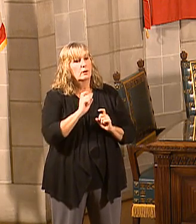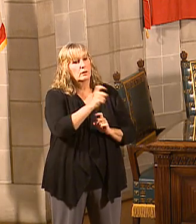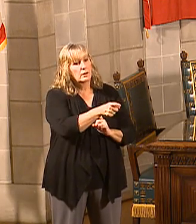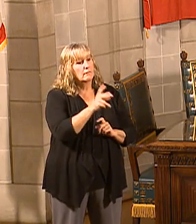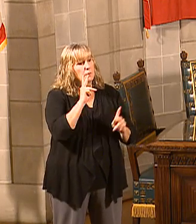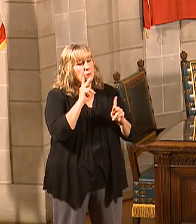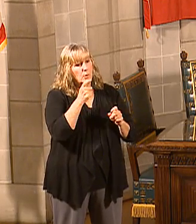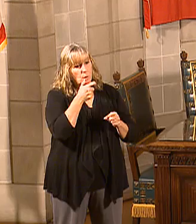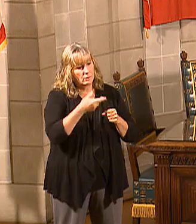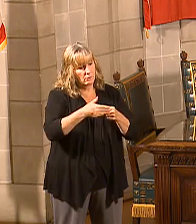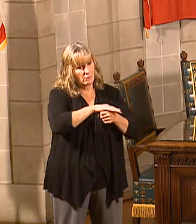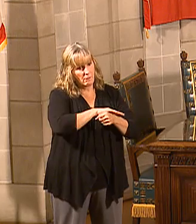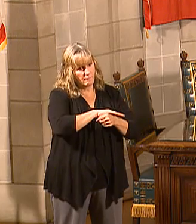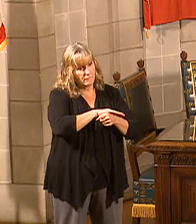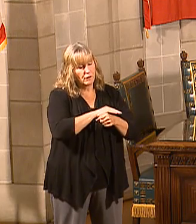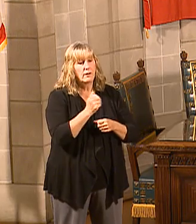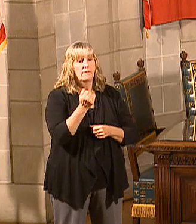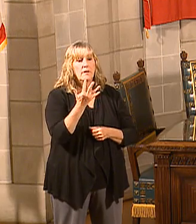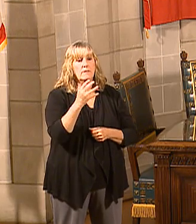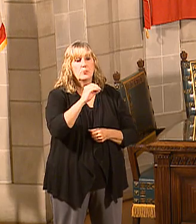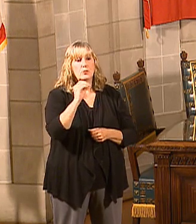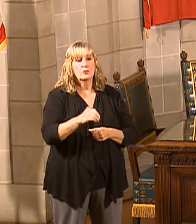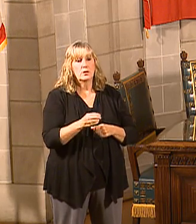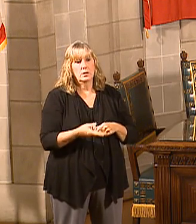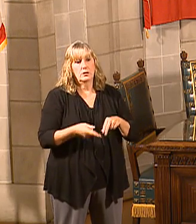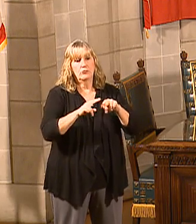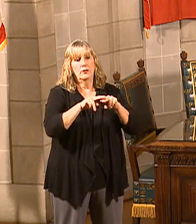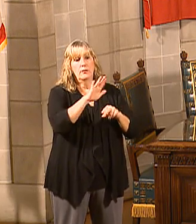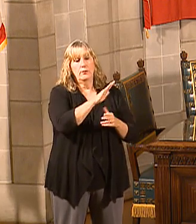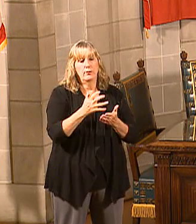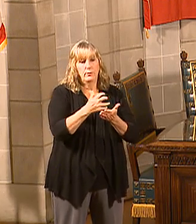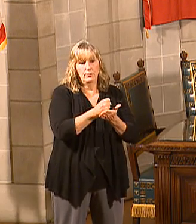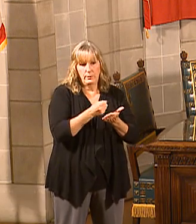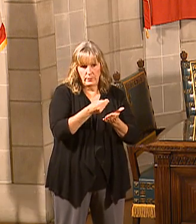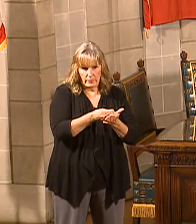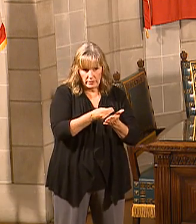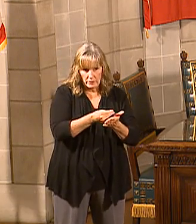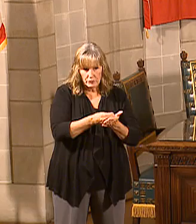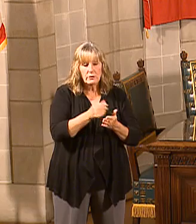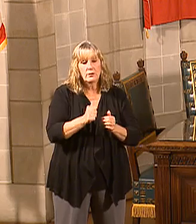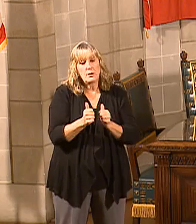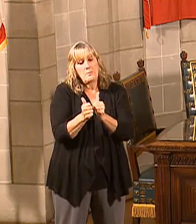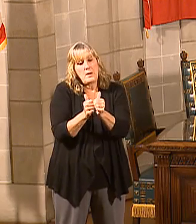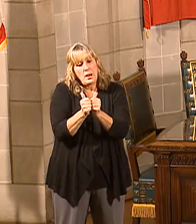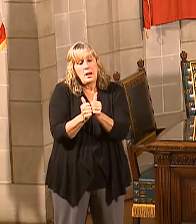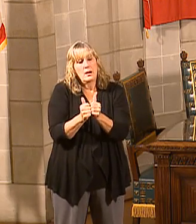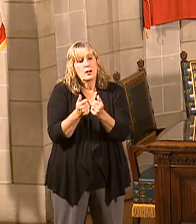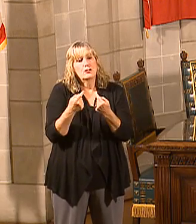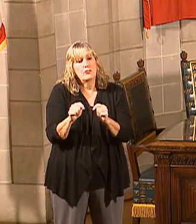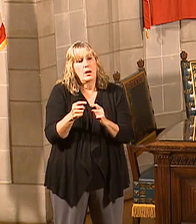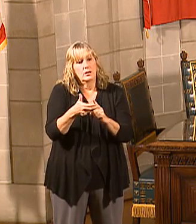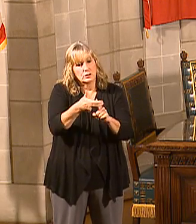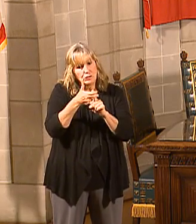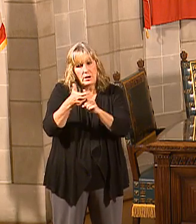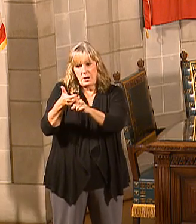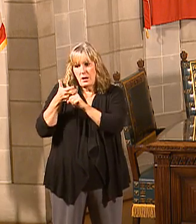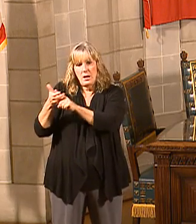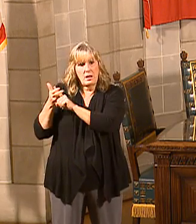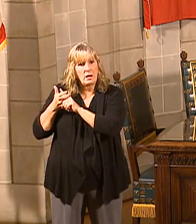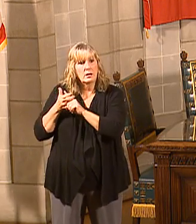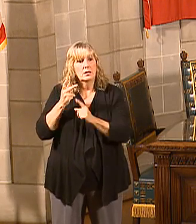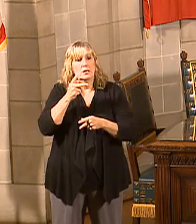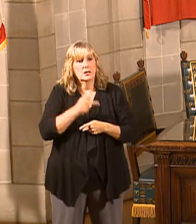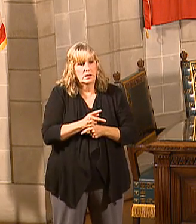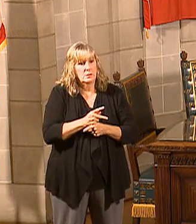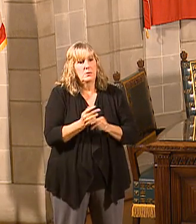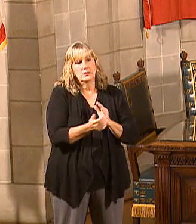covered under that agreement a 15% increase in their wages so that we can be competitive and attractive and attracting and